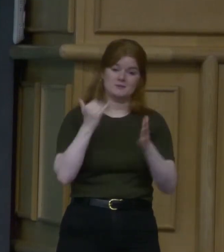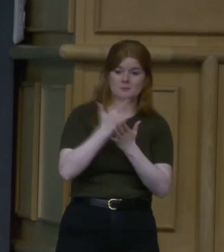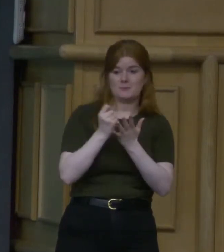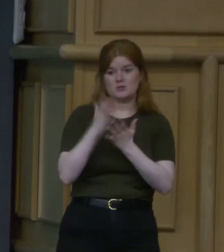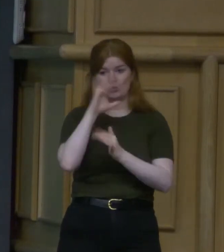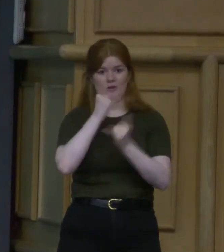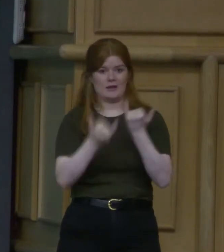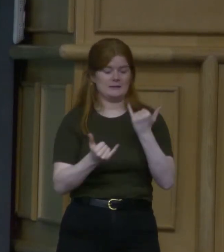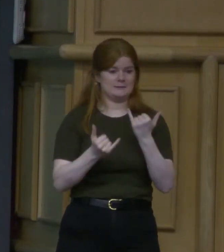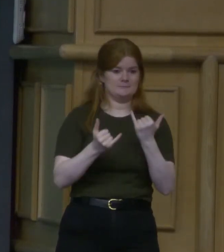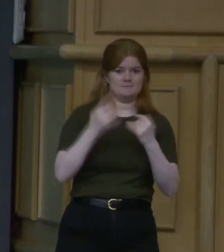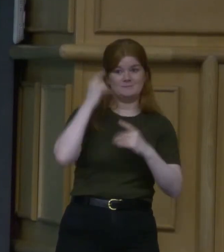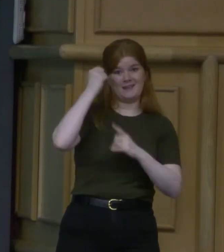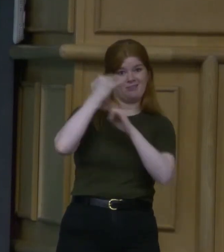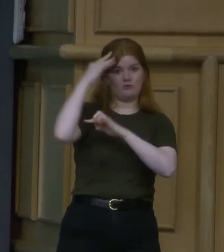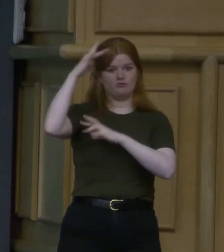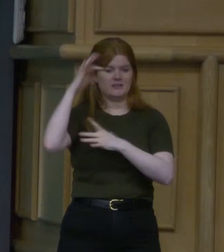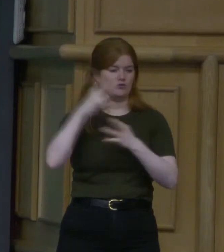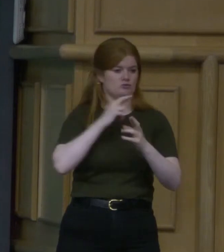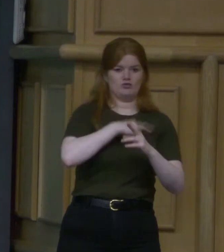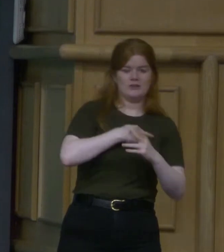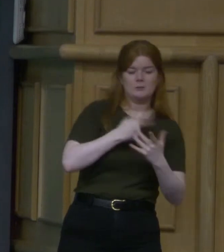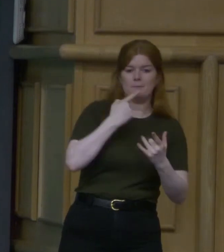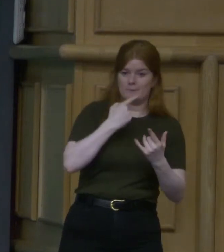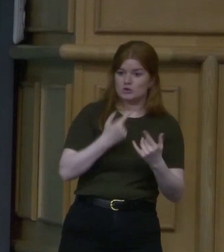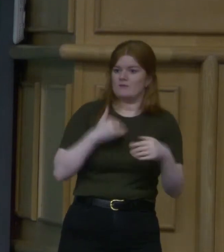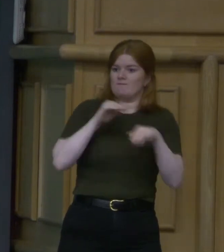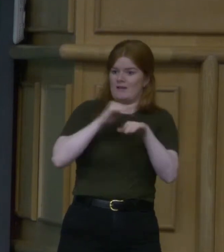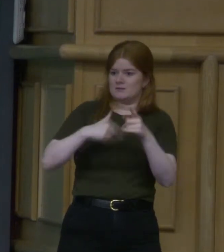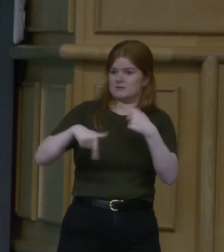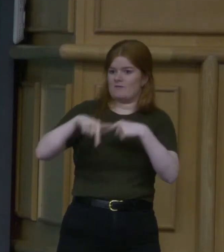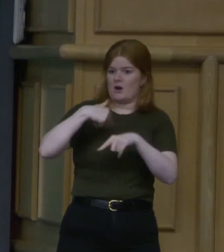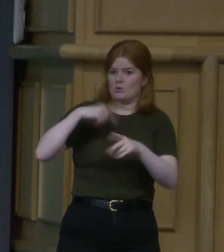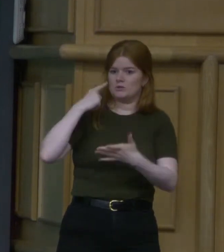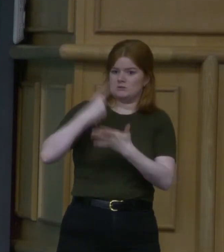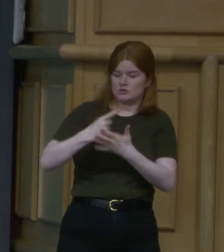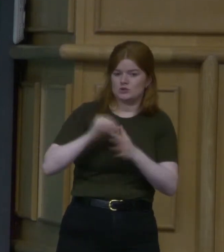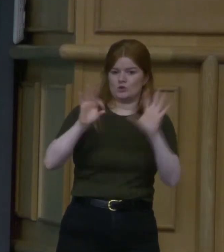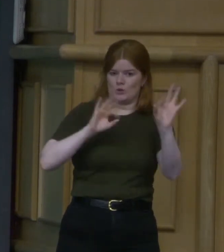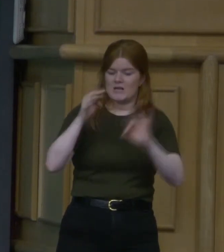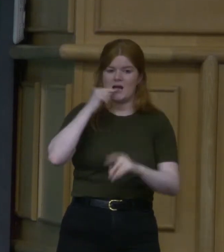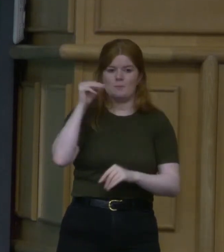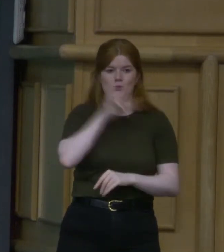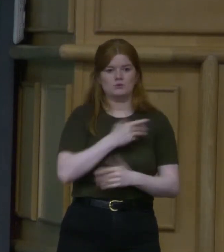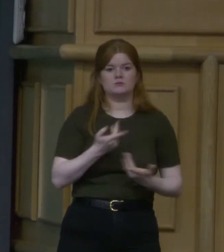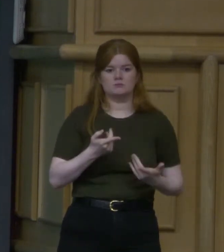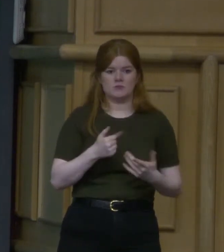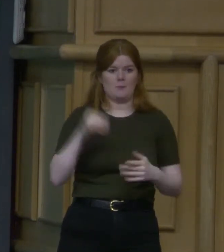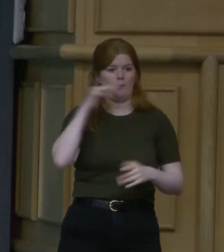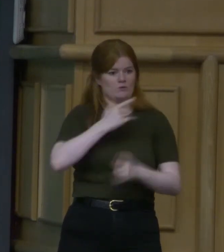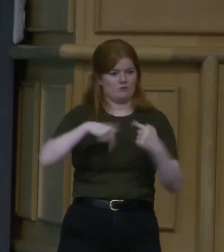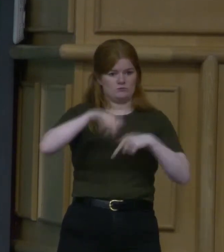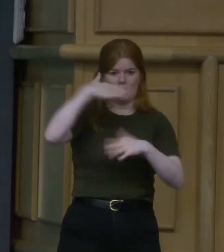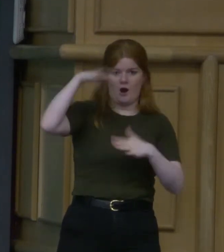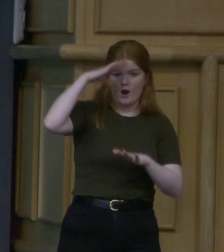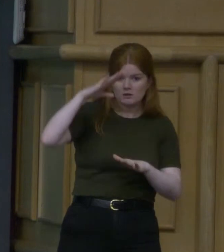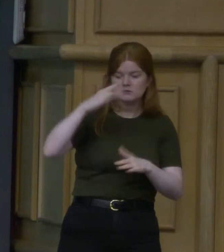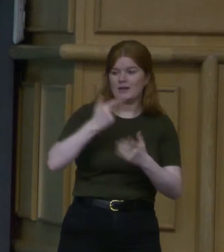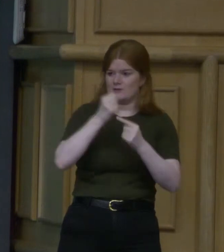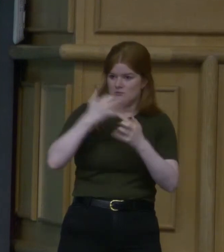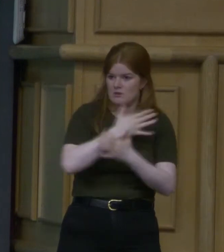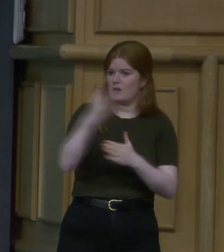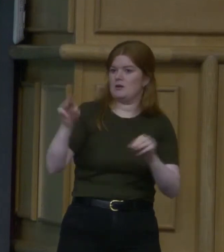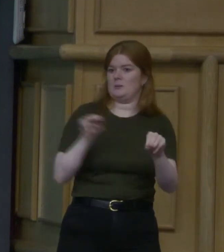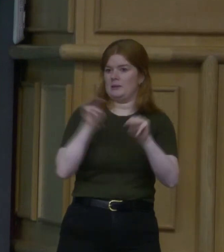sometimes seem esoteric or theoretical, but the implications of our choices are very important. Important for Ireland and for all